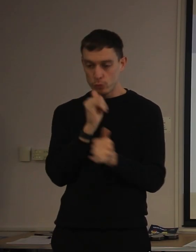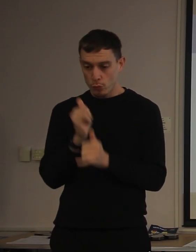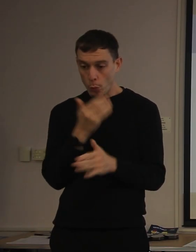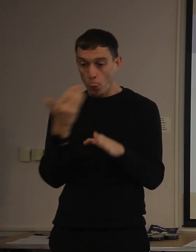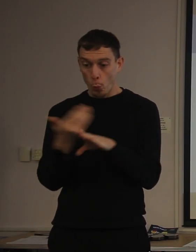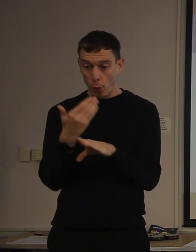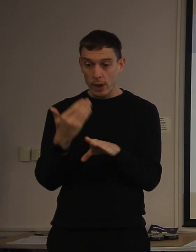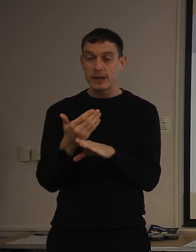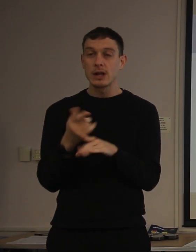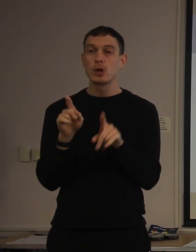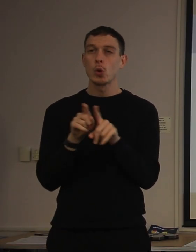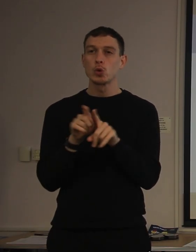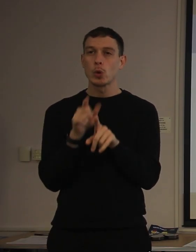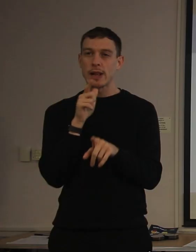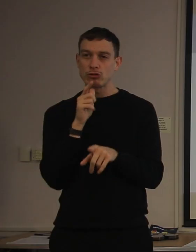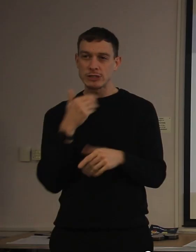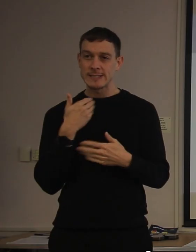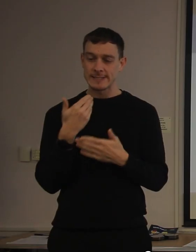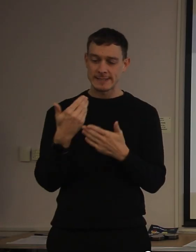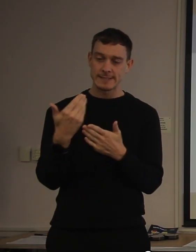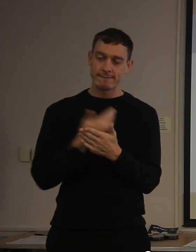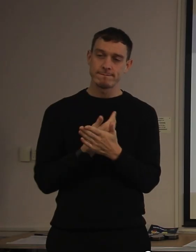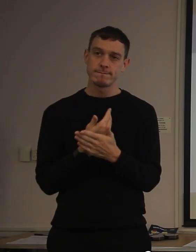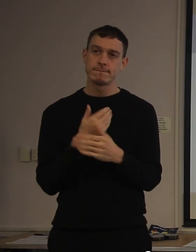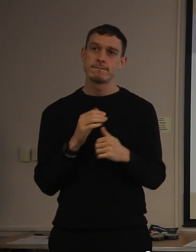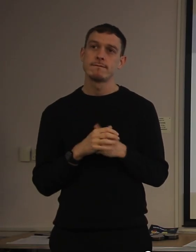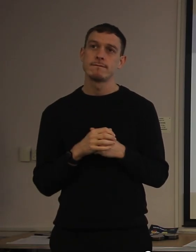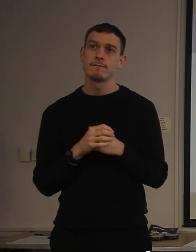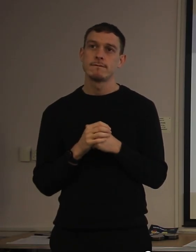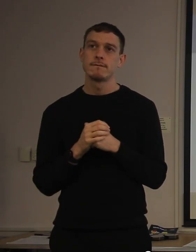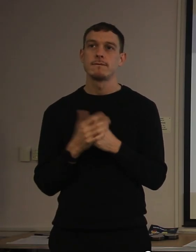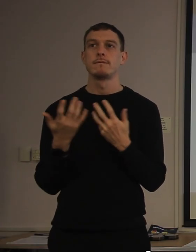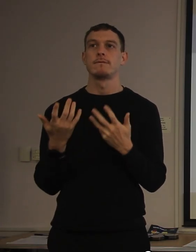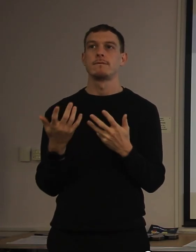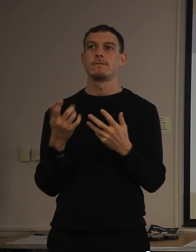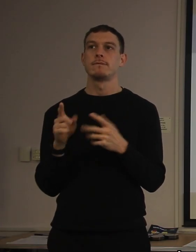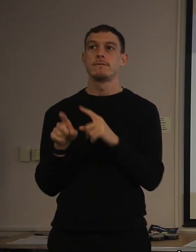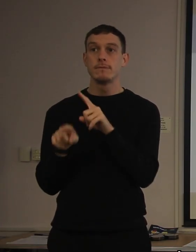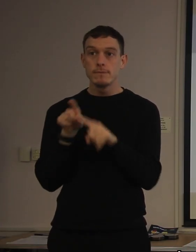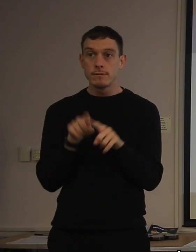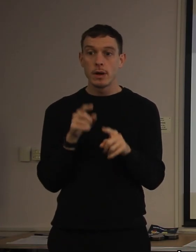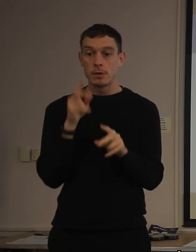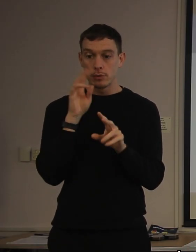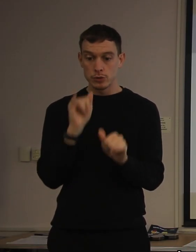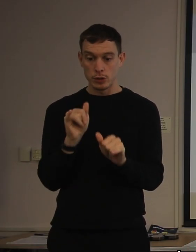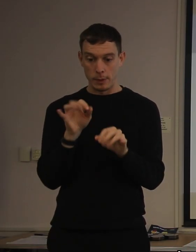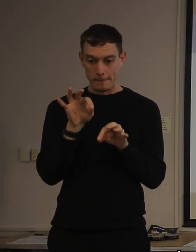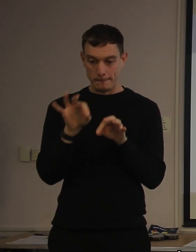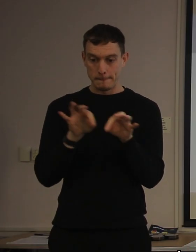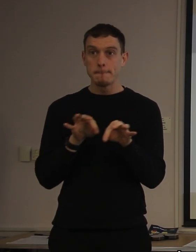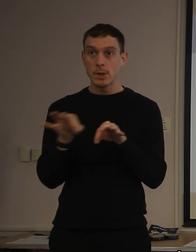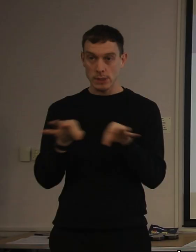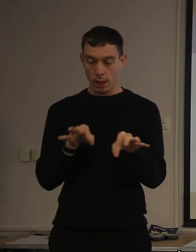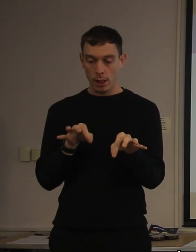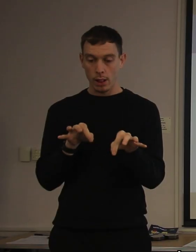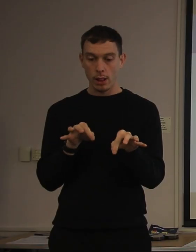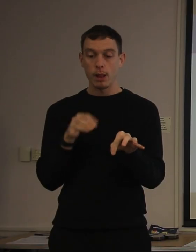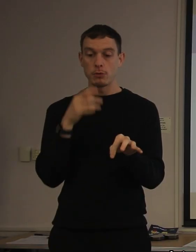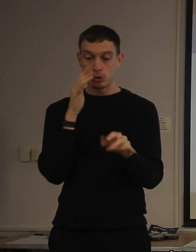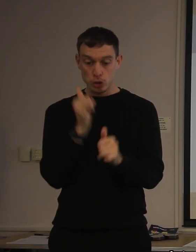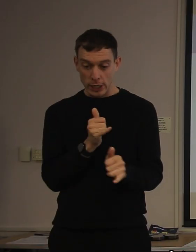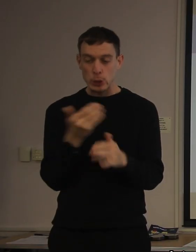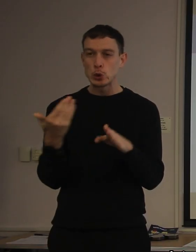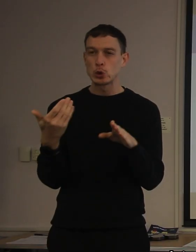it's electrically safe. So we have lots of people in checking to make sure the puzzles have their PCs, or the toys,